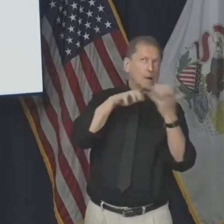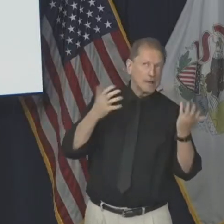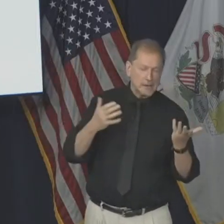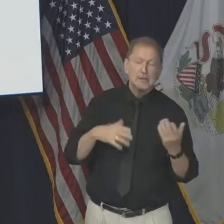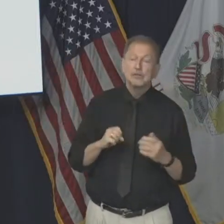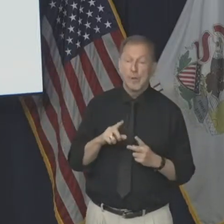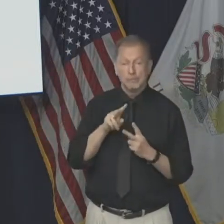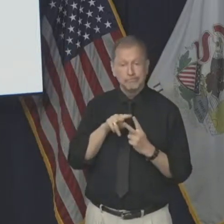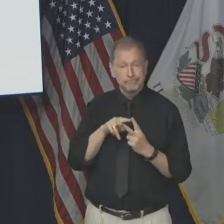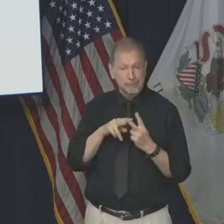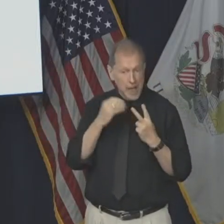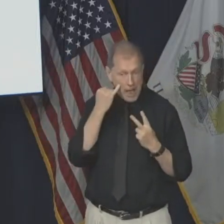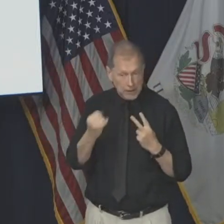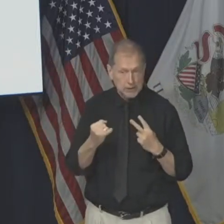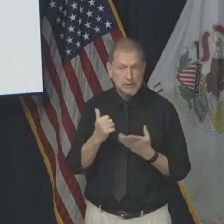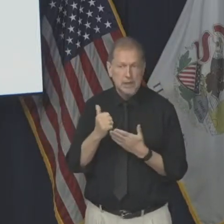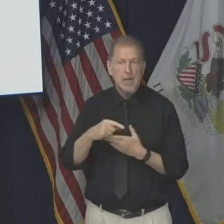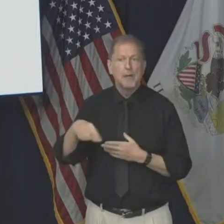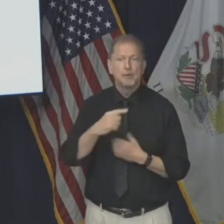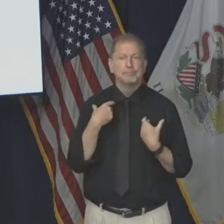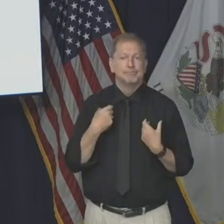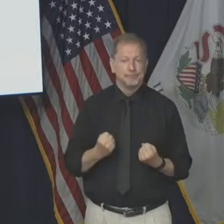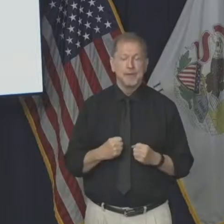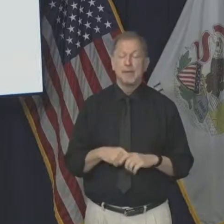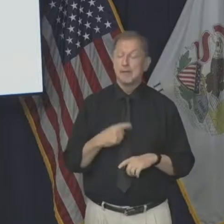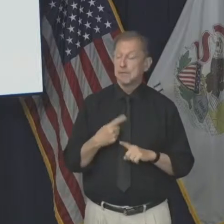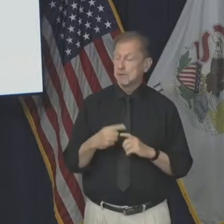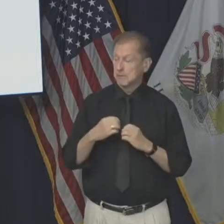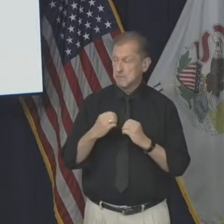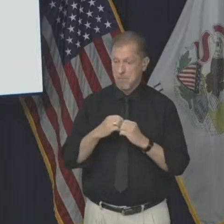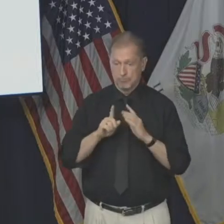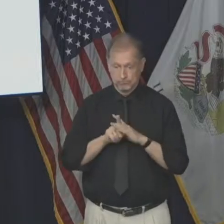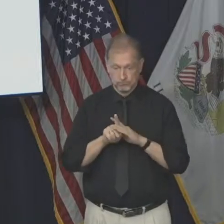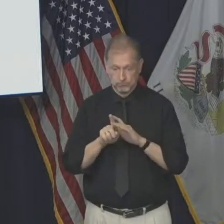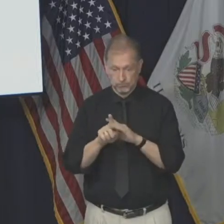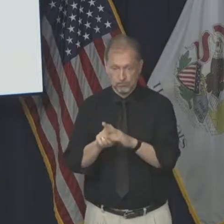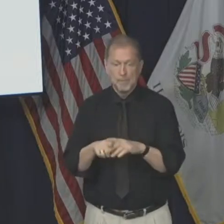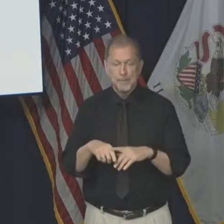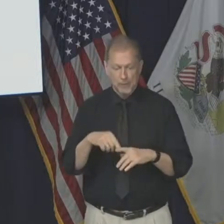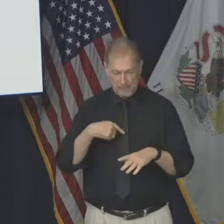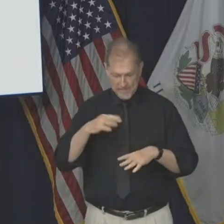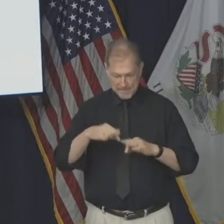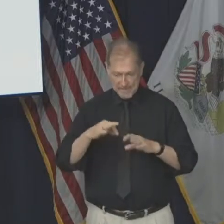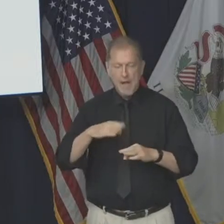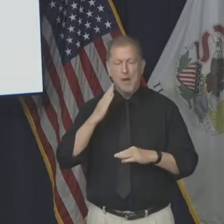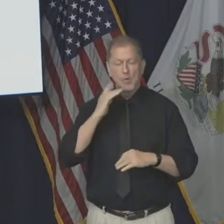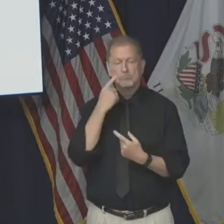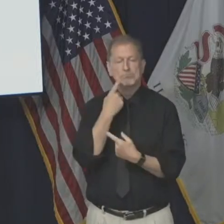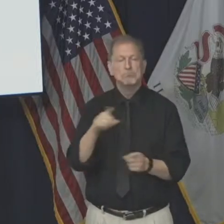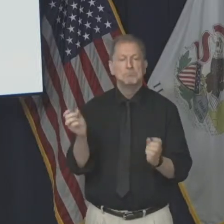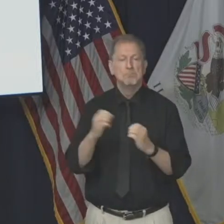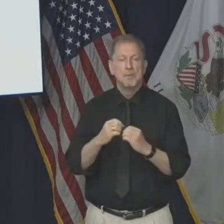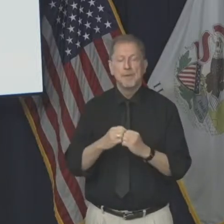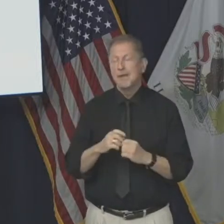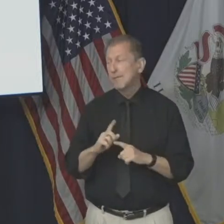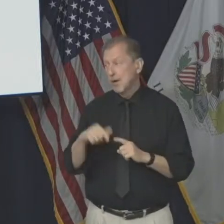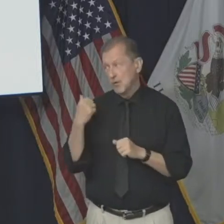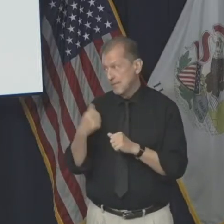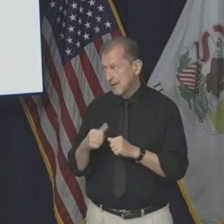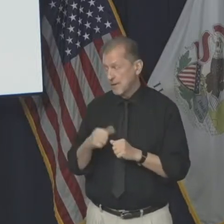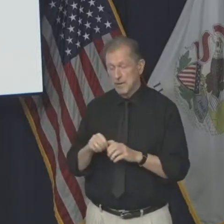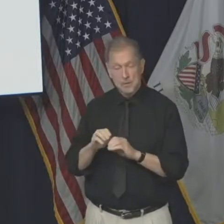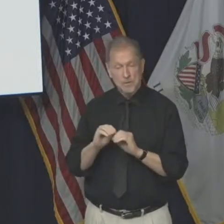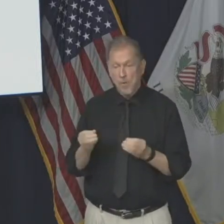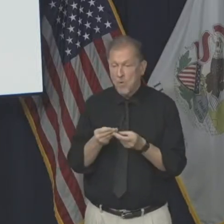to move forward. And as more things come online, we'll be happy to share. But of course, remembering, since there is no